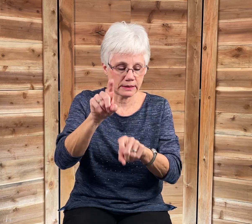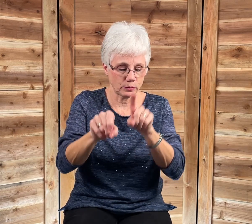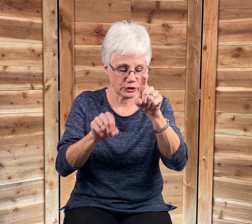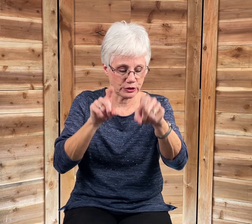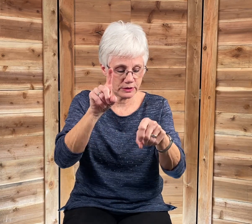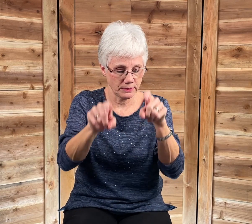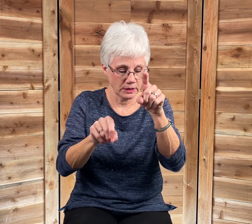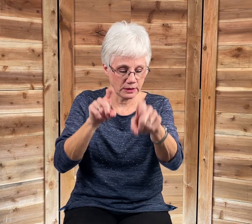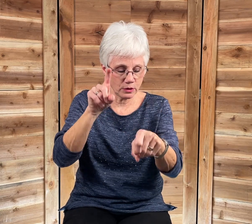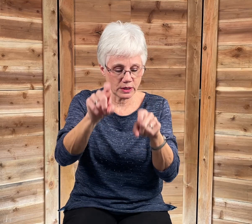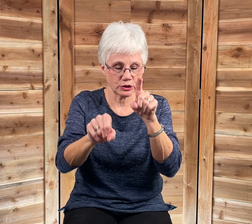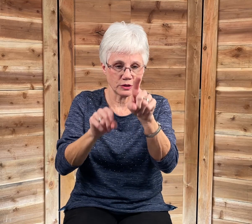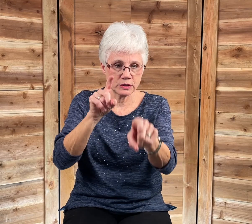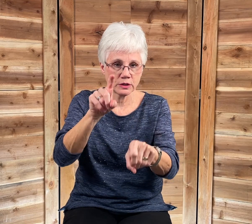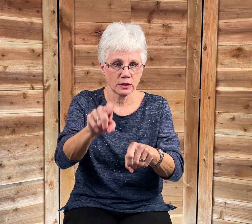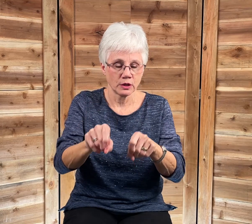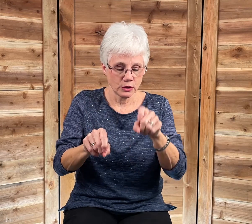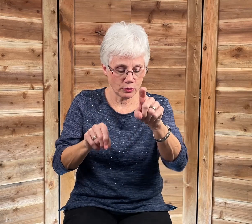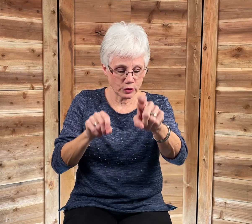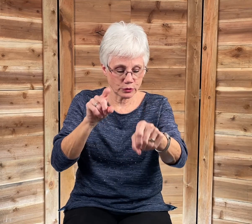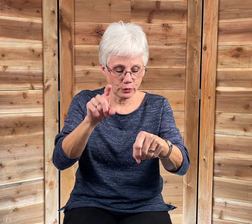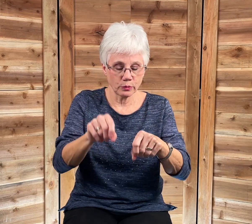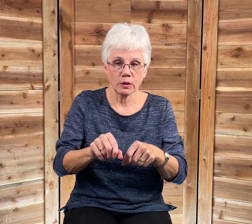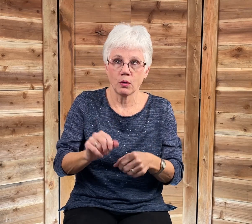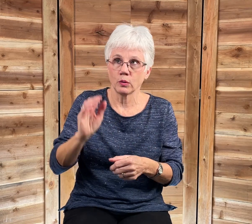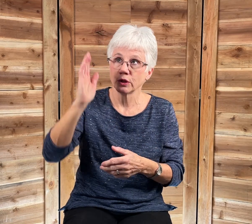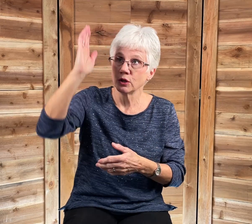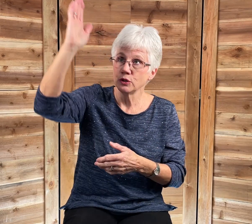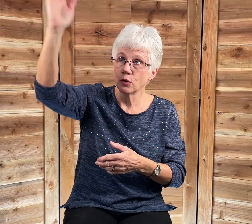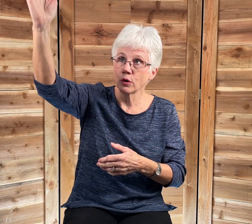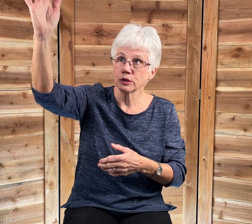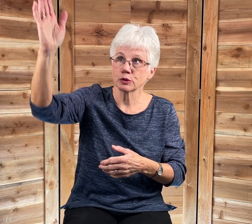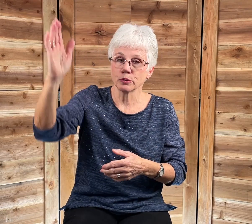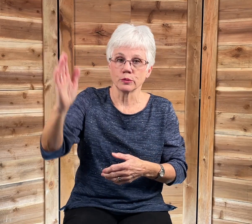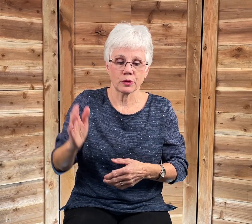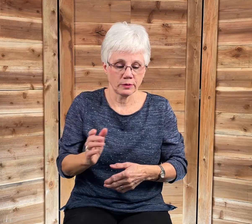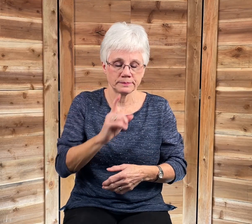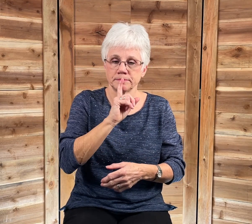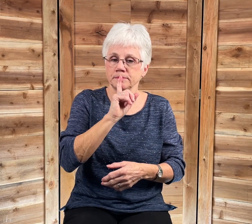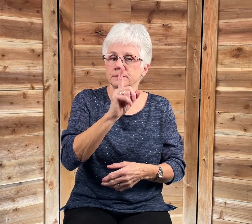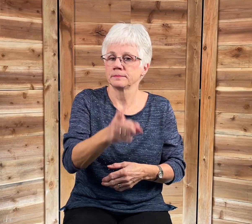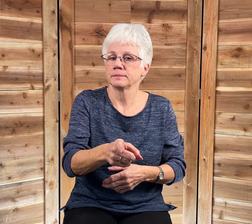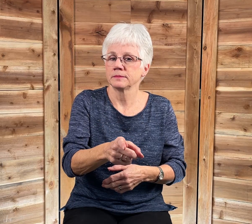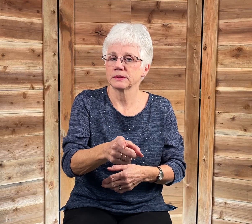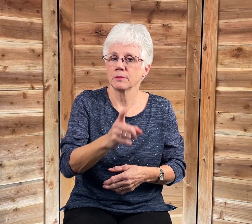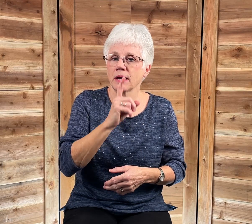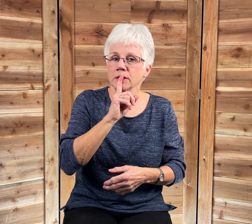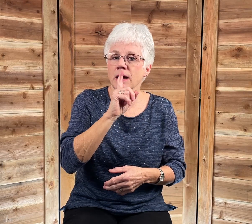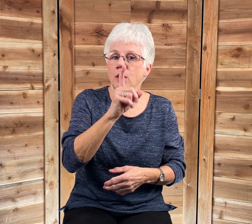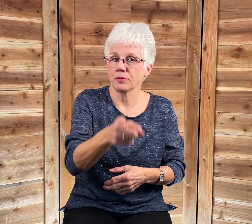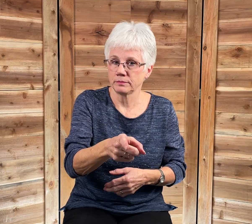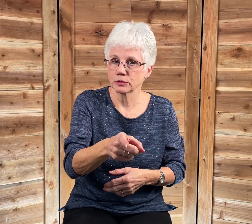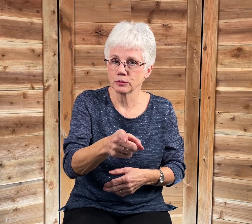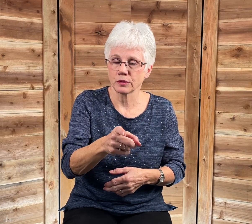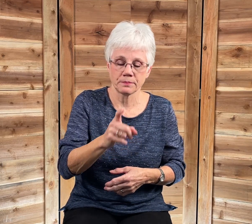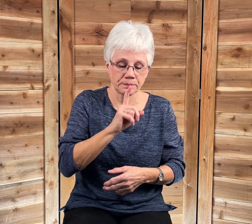like that. Questions. In the questions, your truth will hold. Your truth, coming out of your